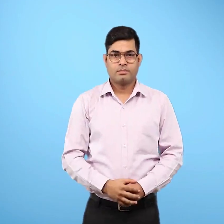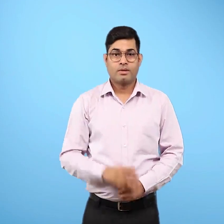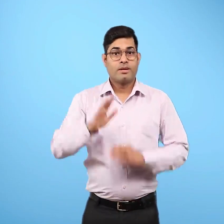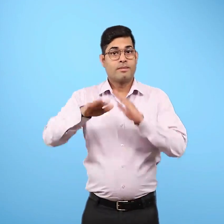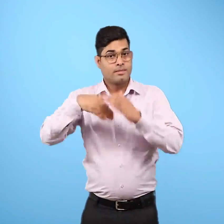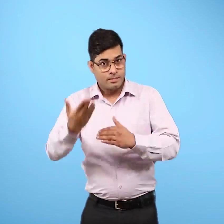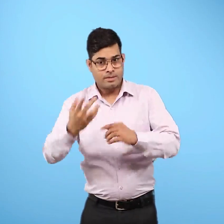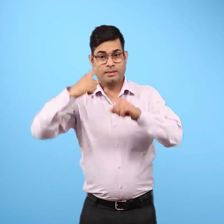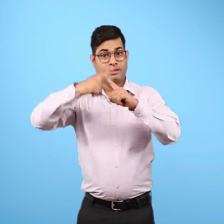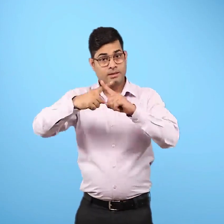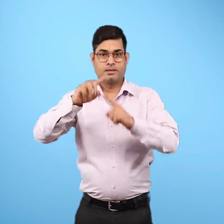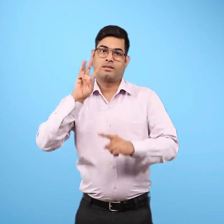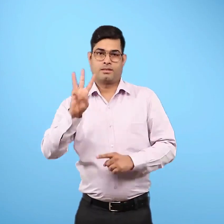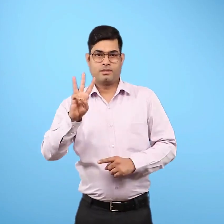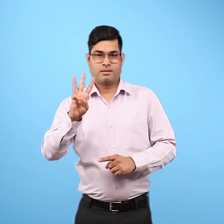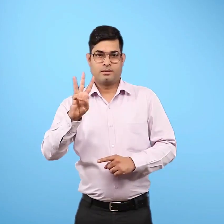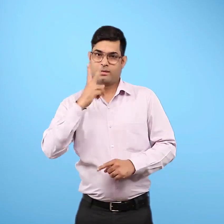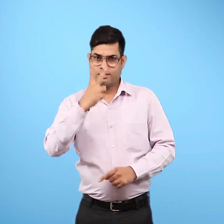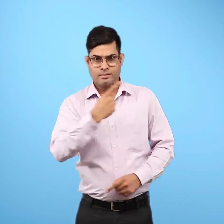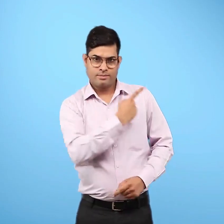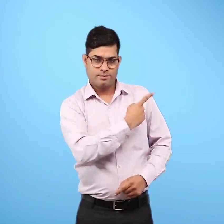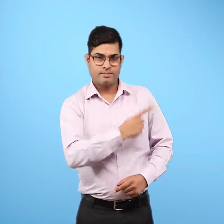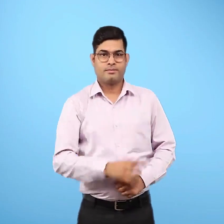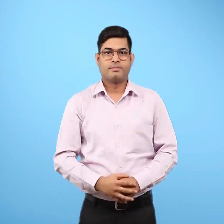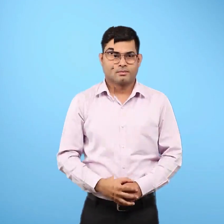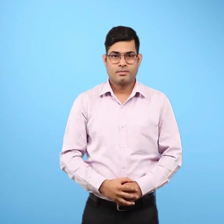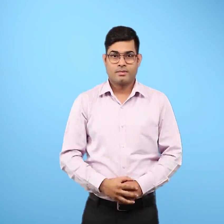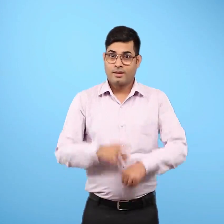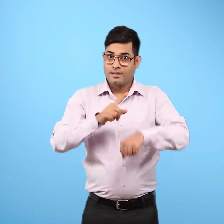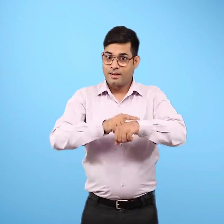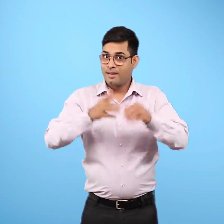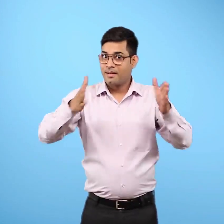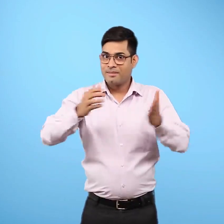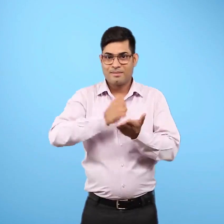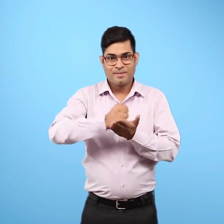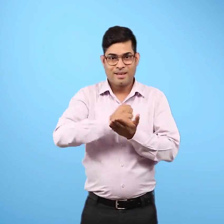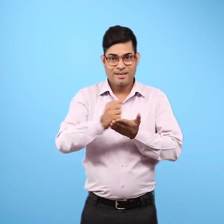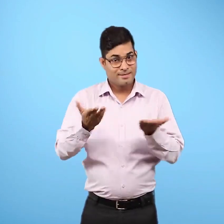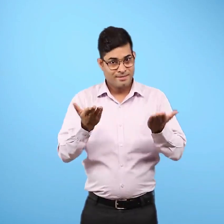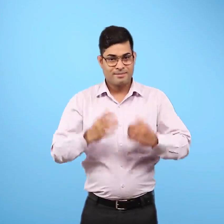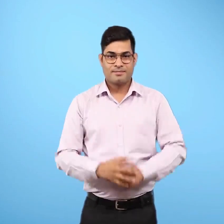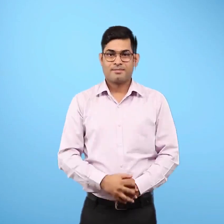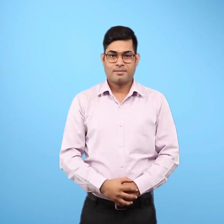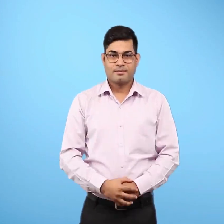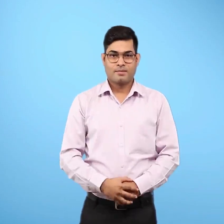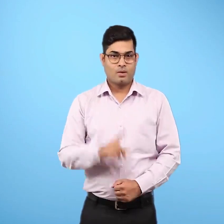Then I only have to multiply by 3. Practice time.